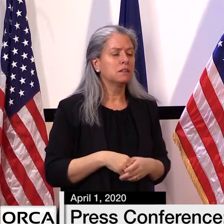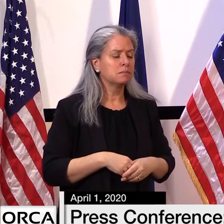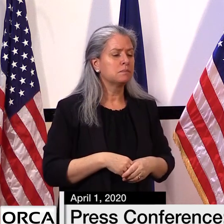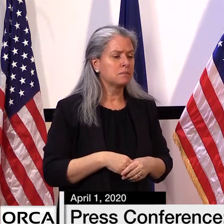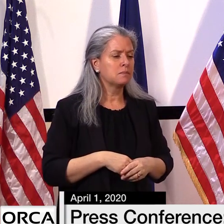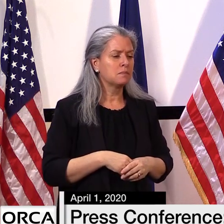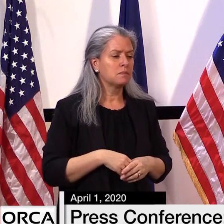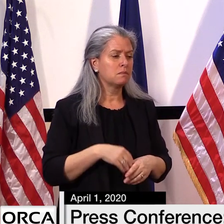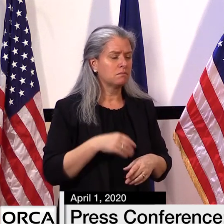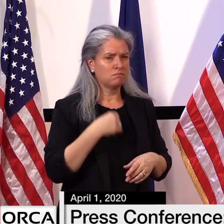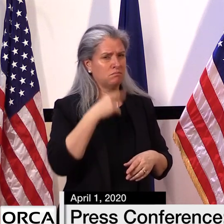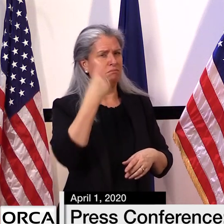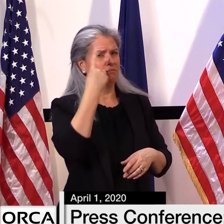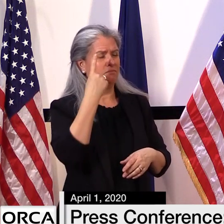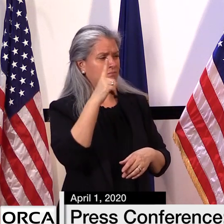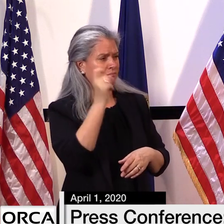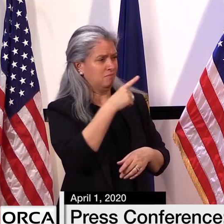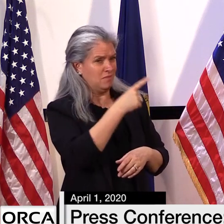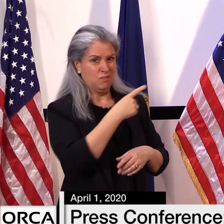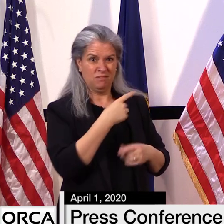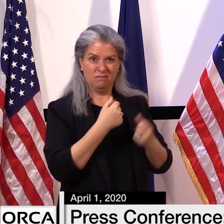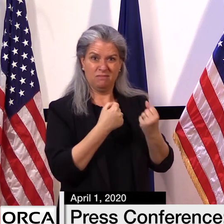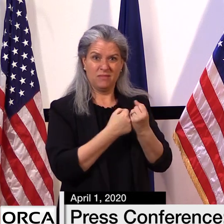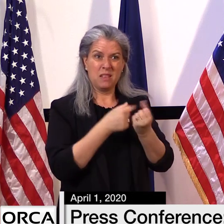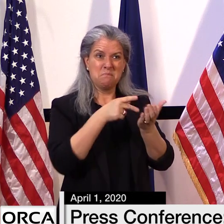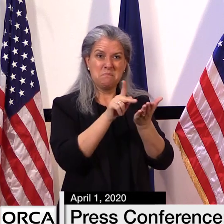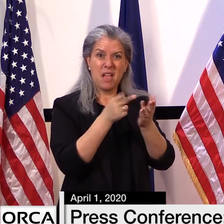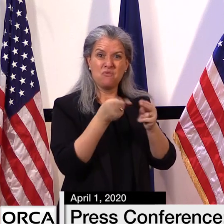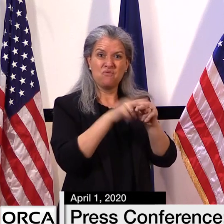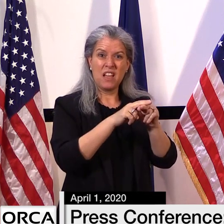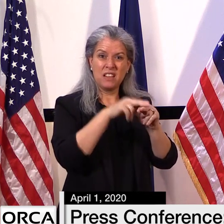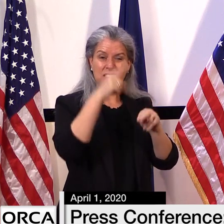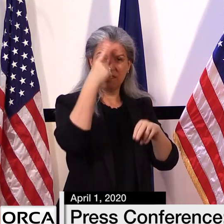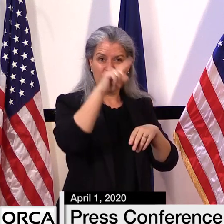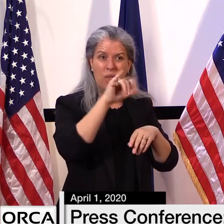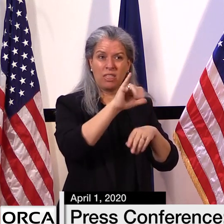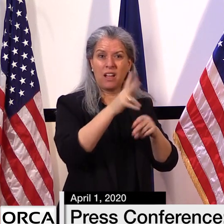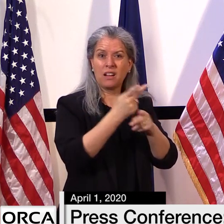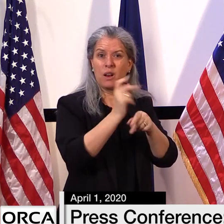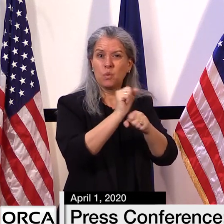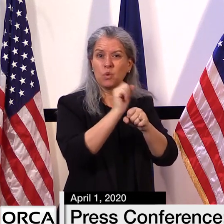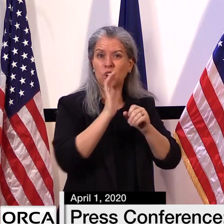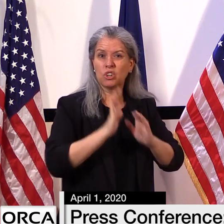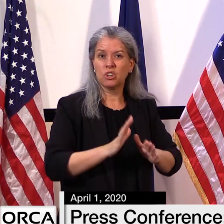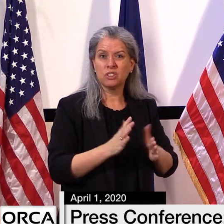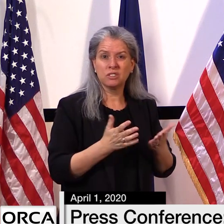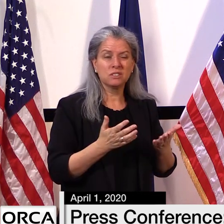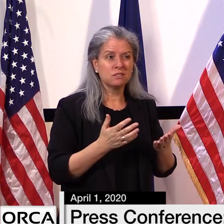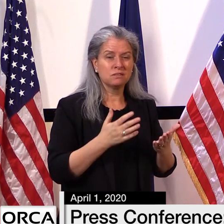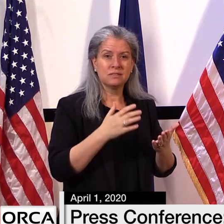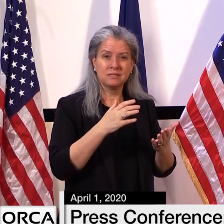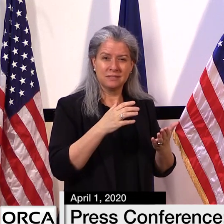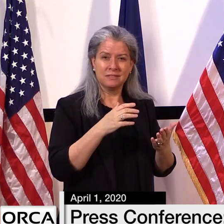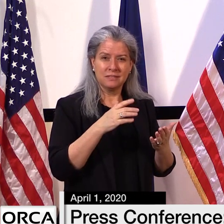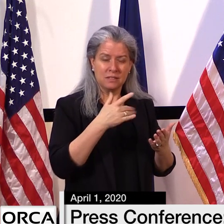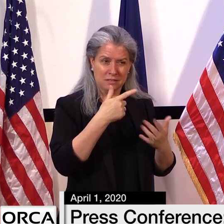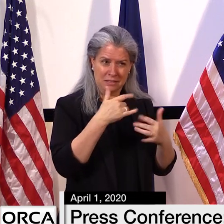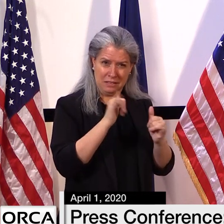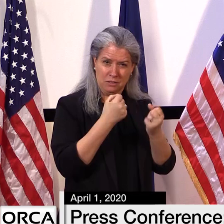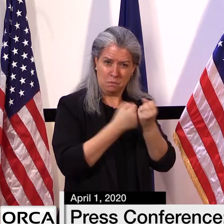would you support a pay raise for essential workers, especially those in lower paying